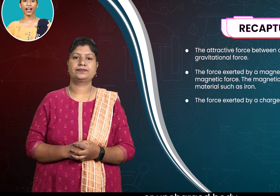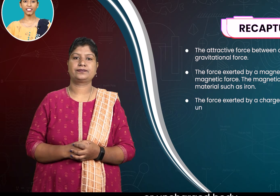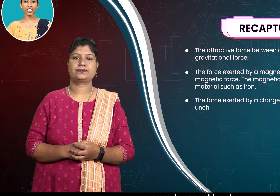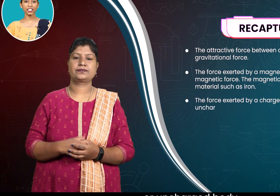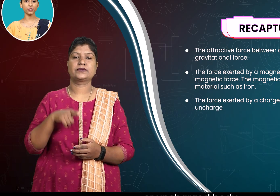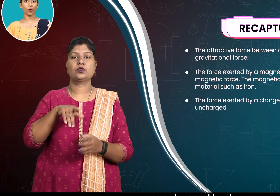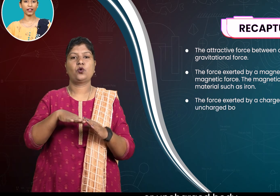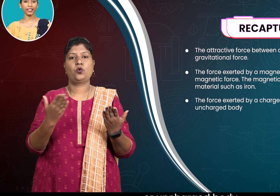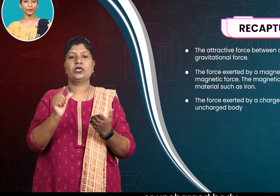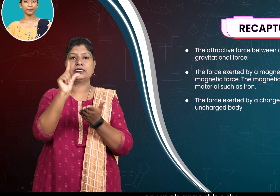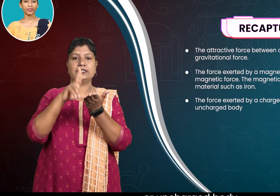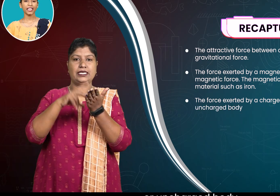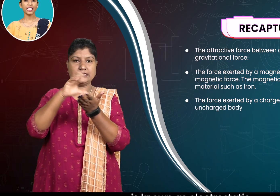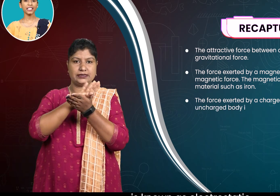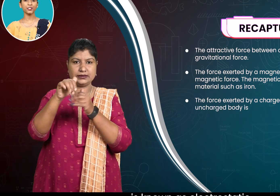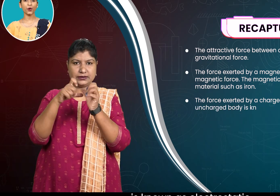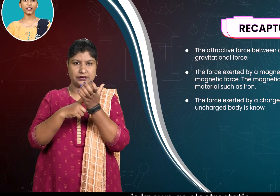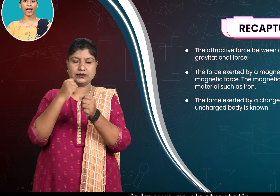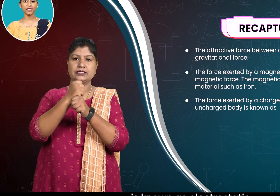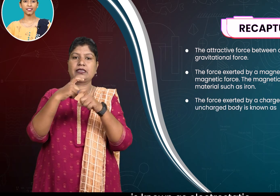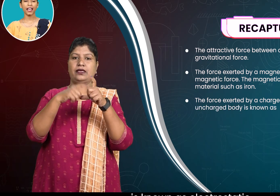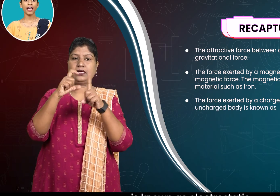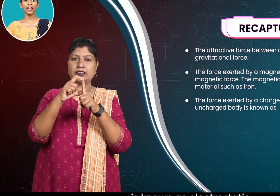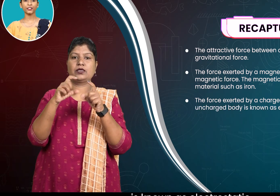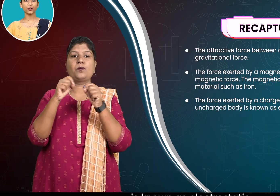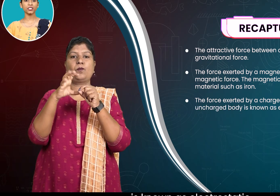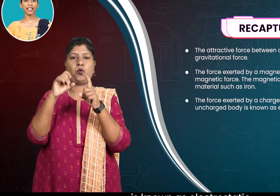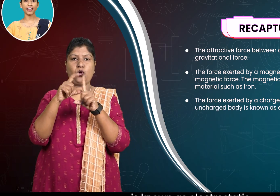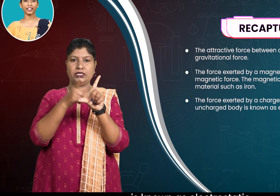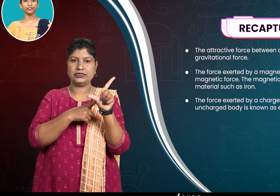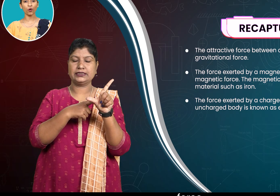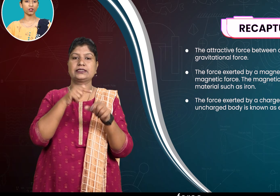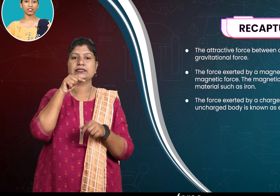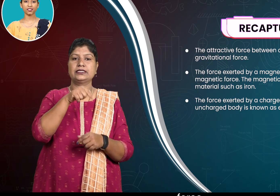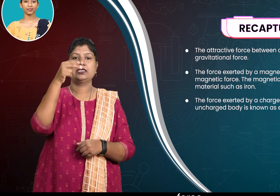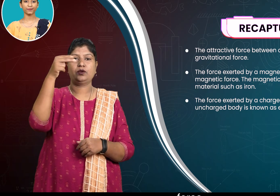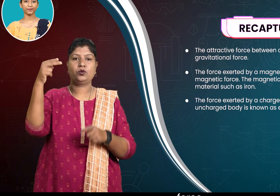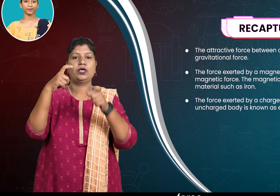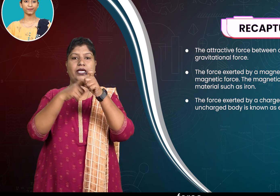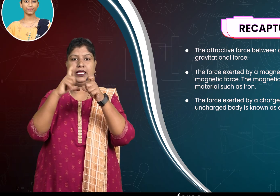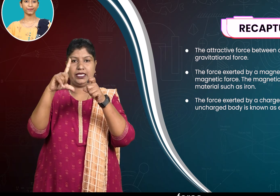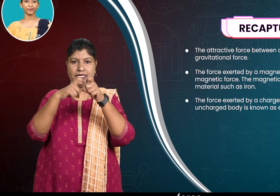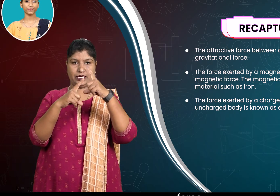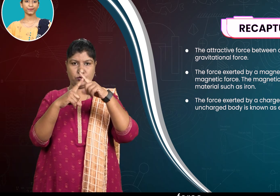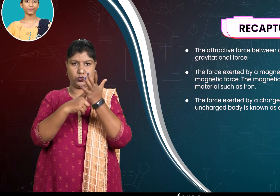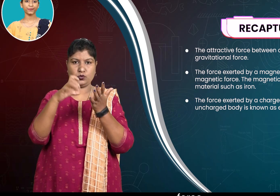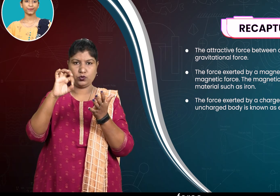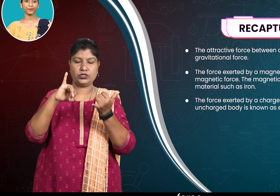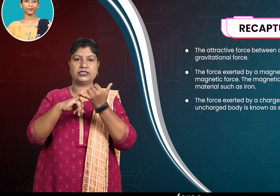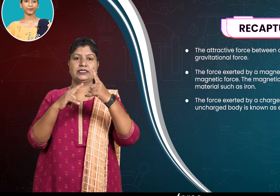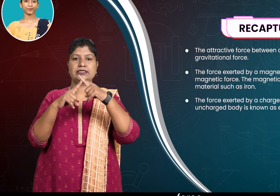or uncharged body is known as electrostatic force.